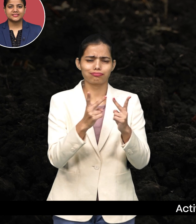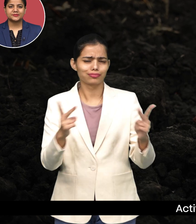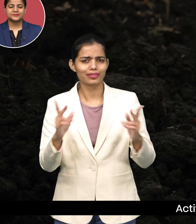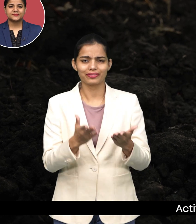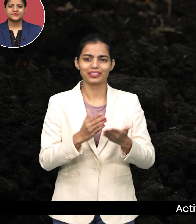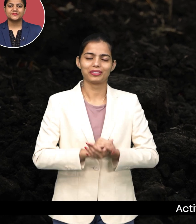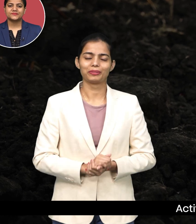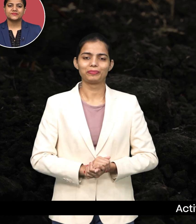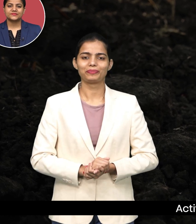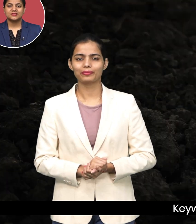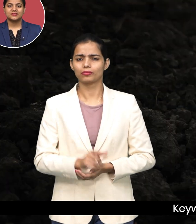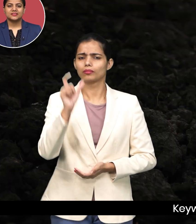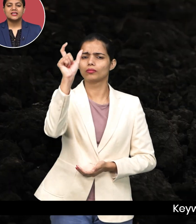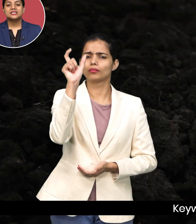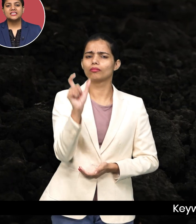activities,